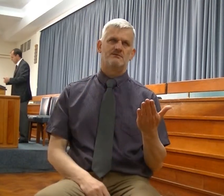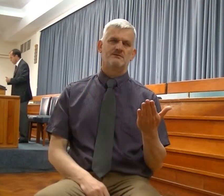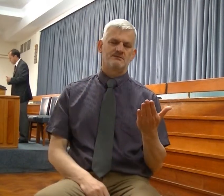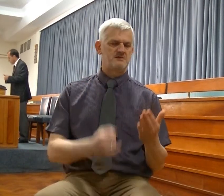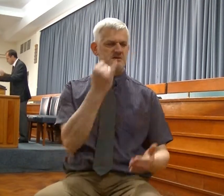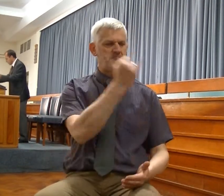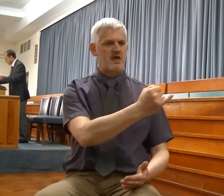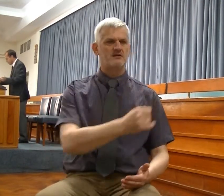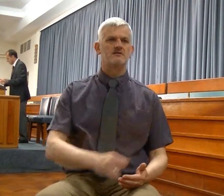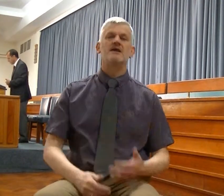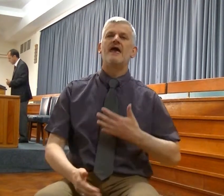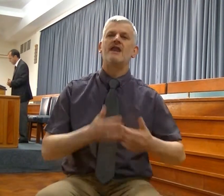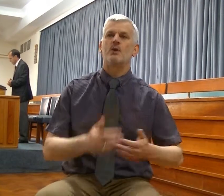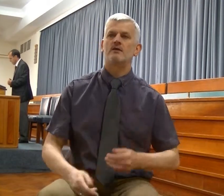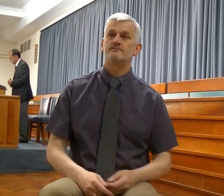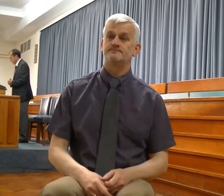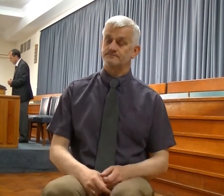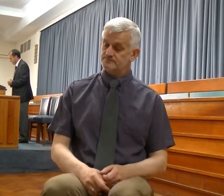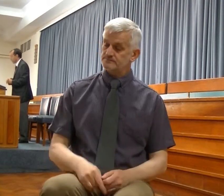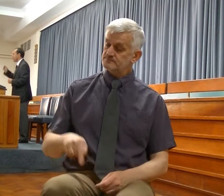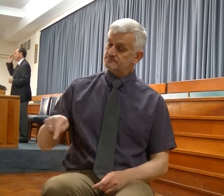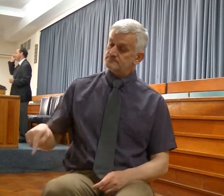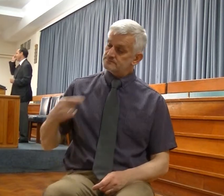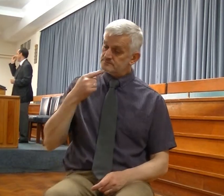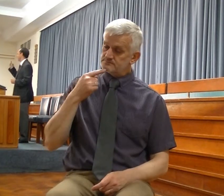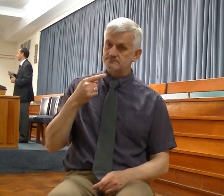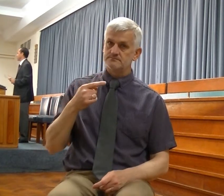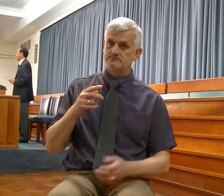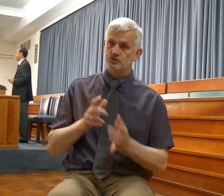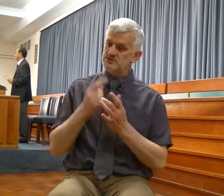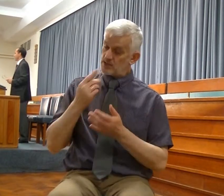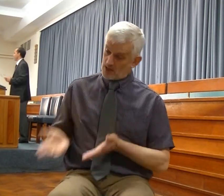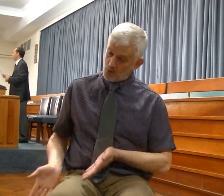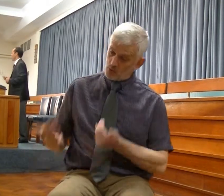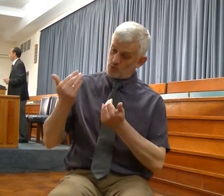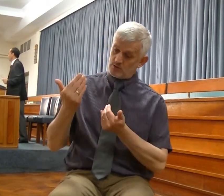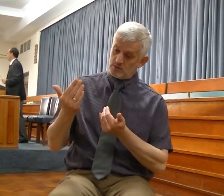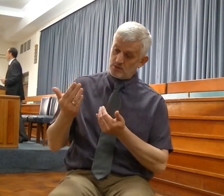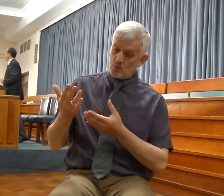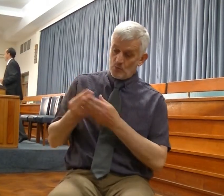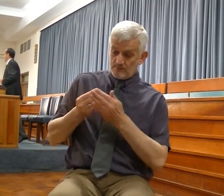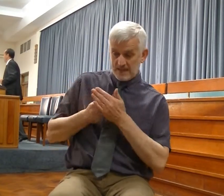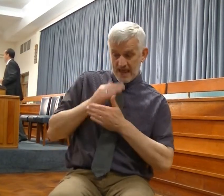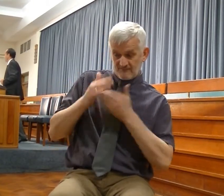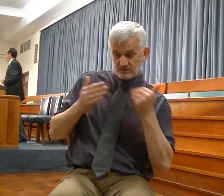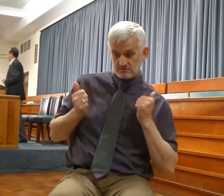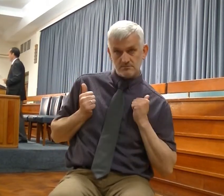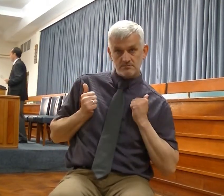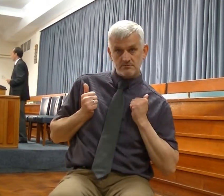cross, today he was invited to enter in heaven. But again, brothers and sisters, before I come